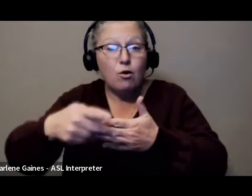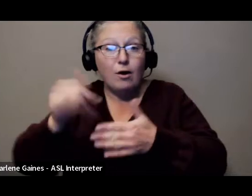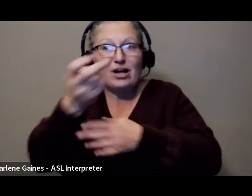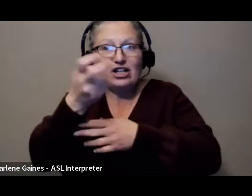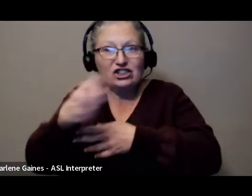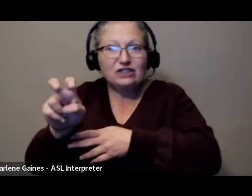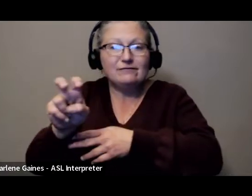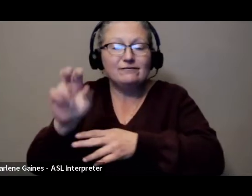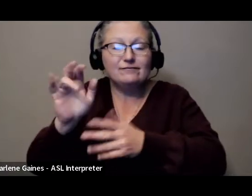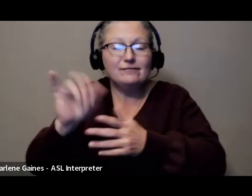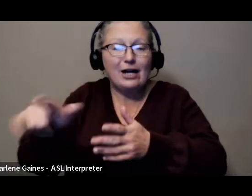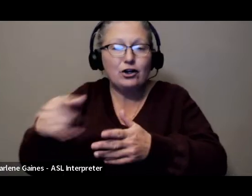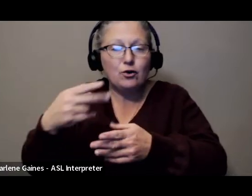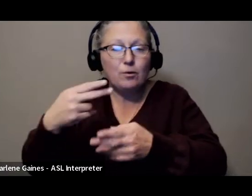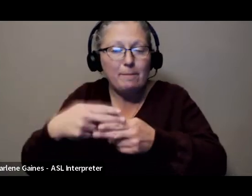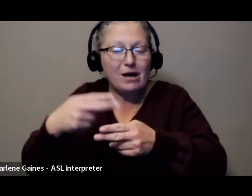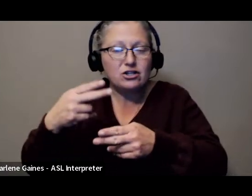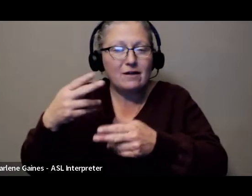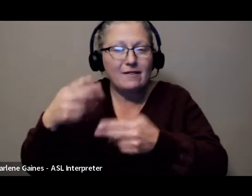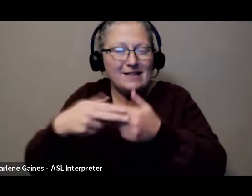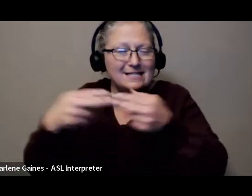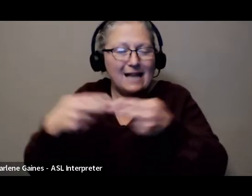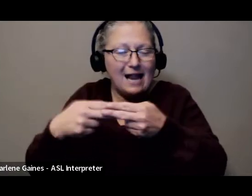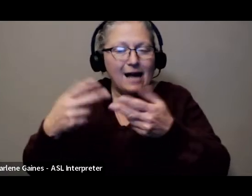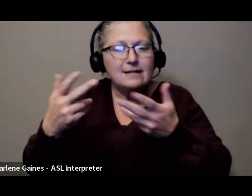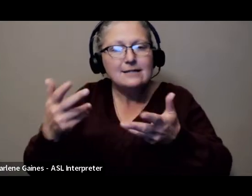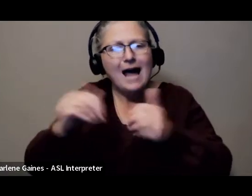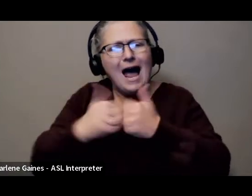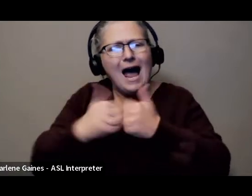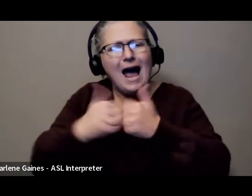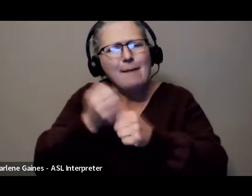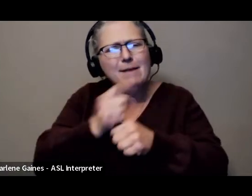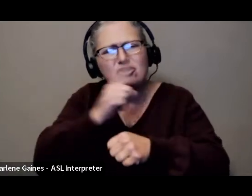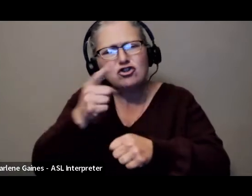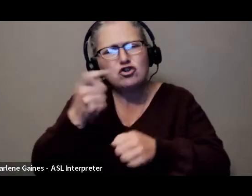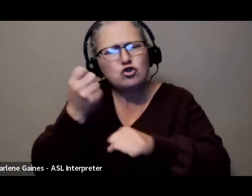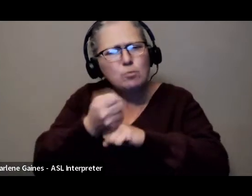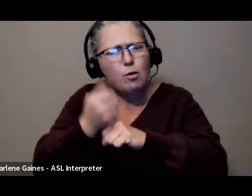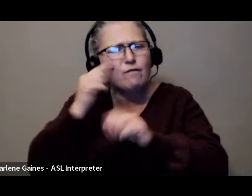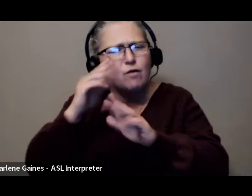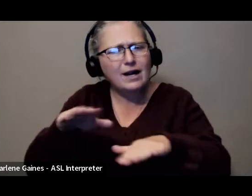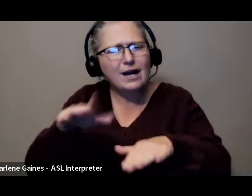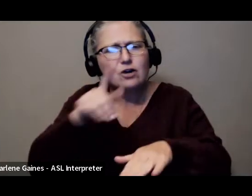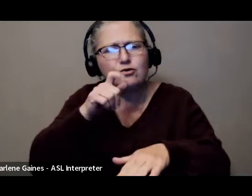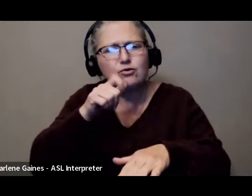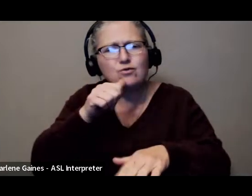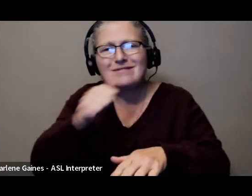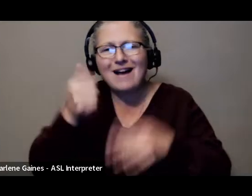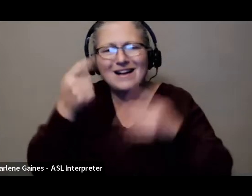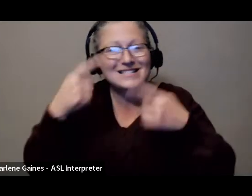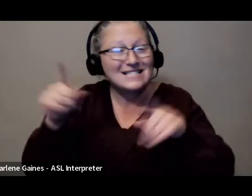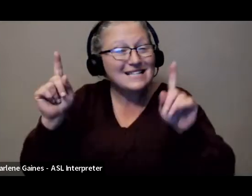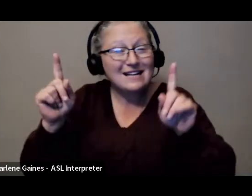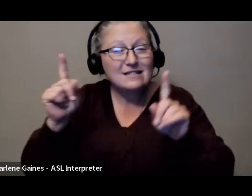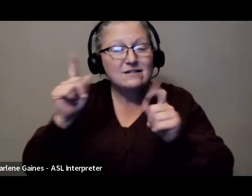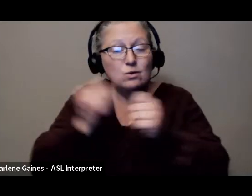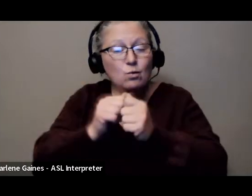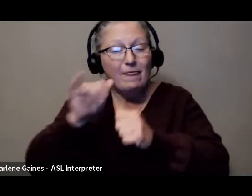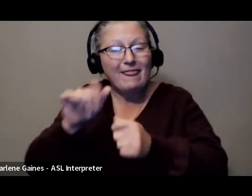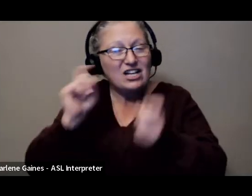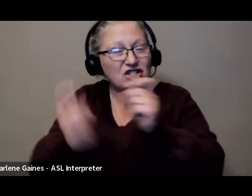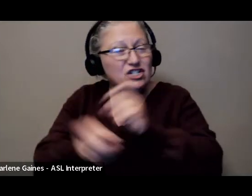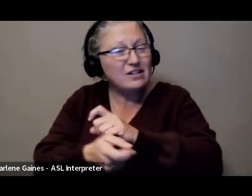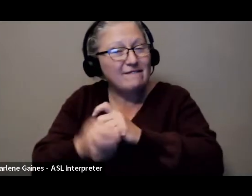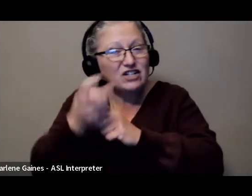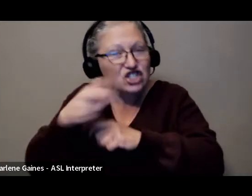one of the slides? How do we ensure support for kids who might be not succeeding with that shift?